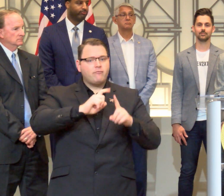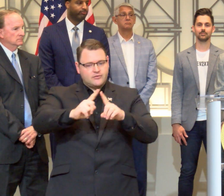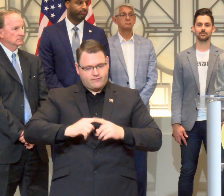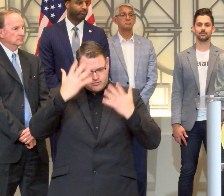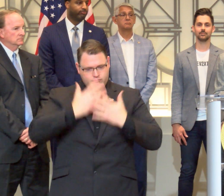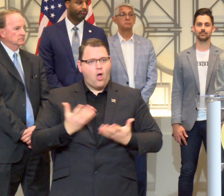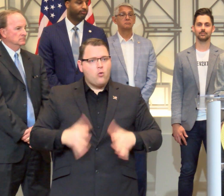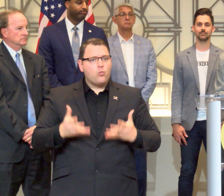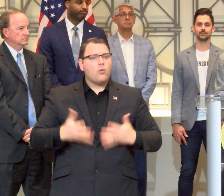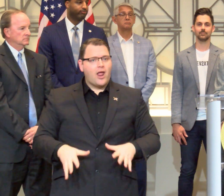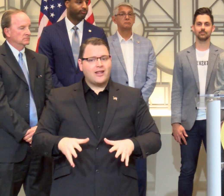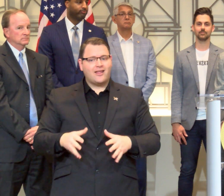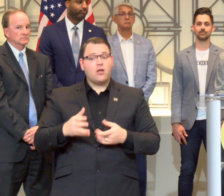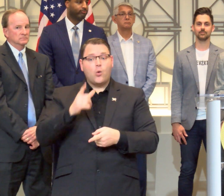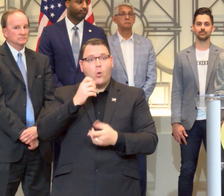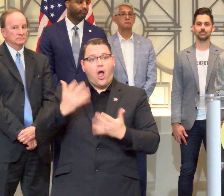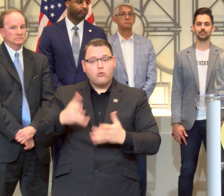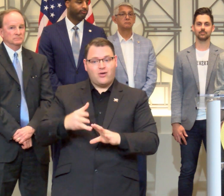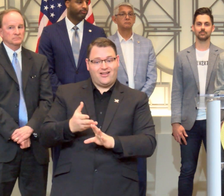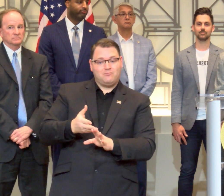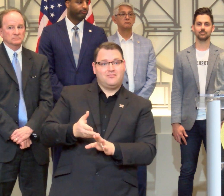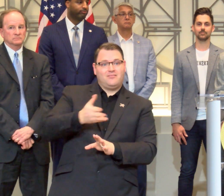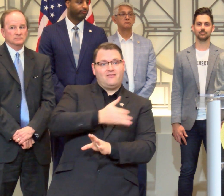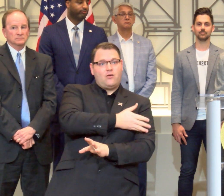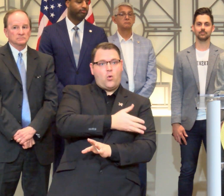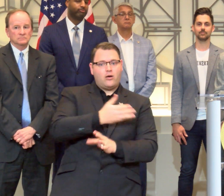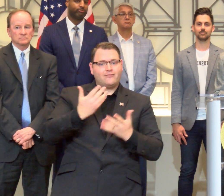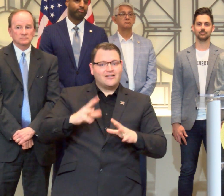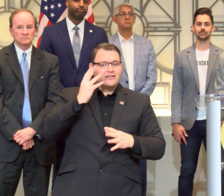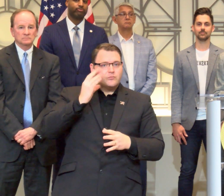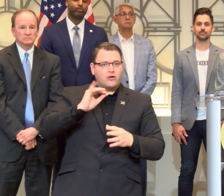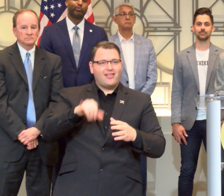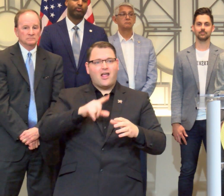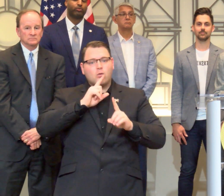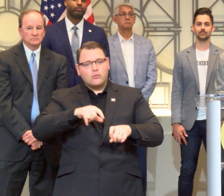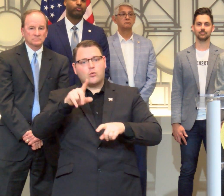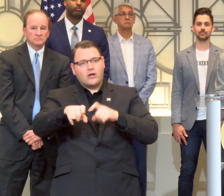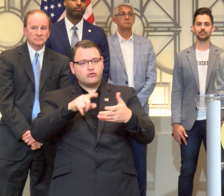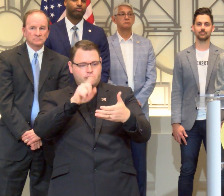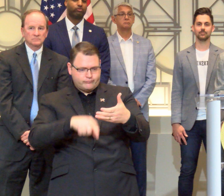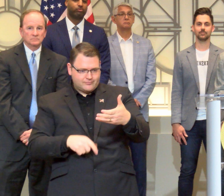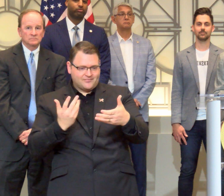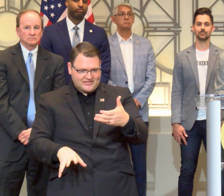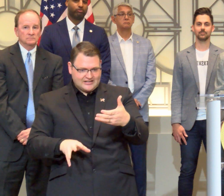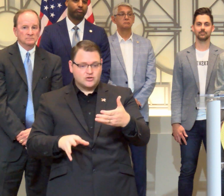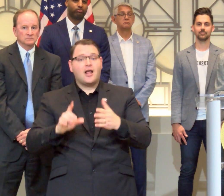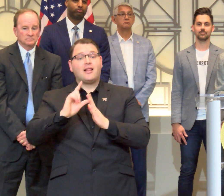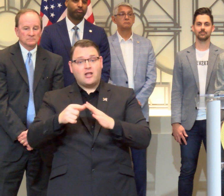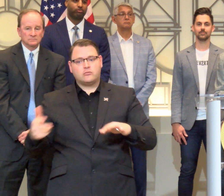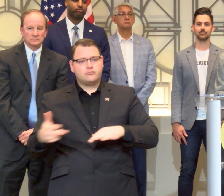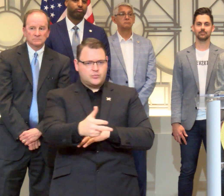will not be tested. But these are people who have been showed some symptoms, have gone through the screening process, and then as